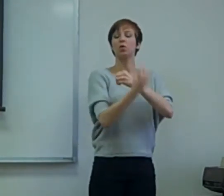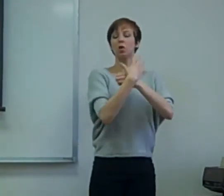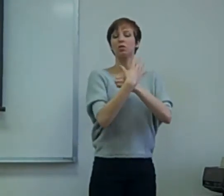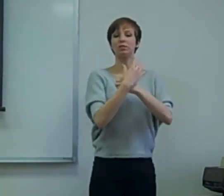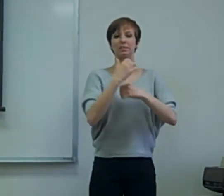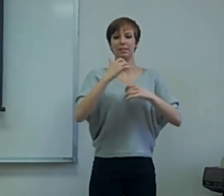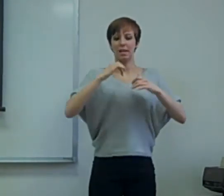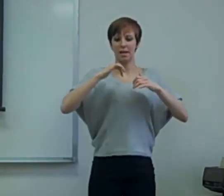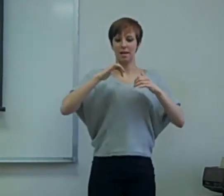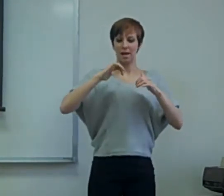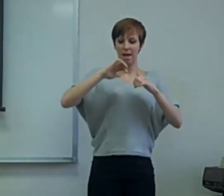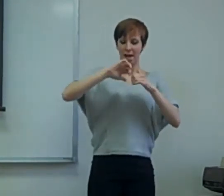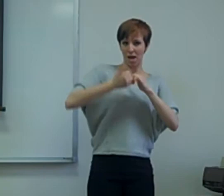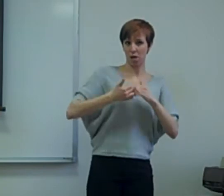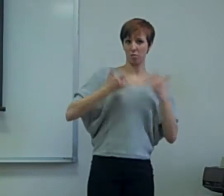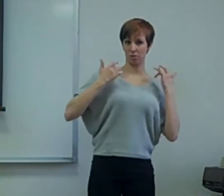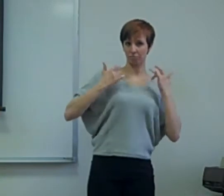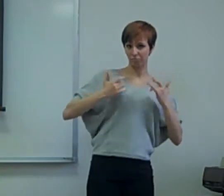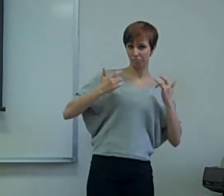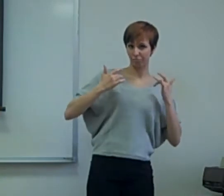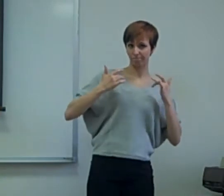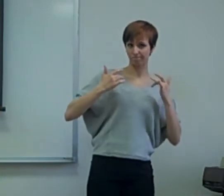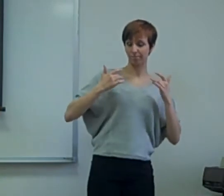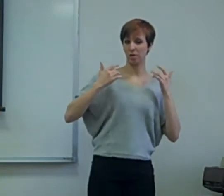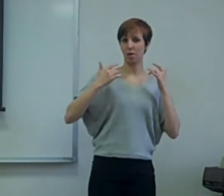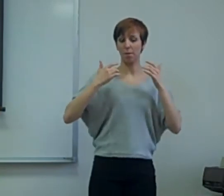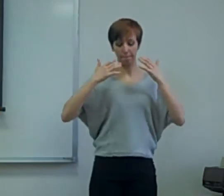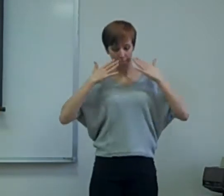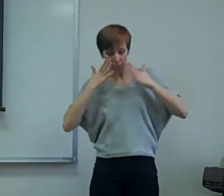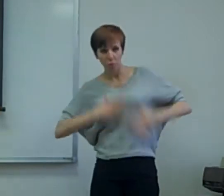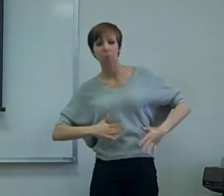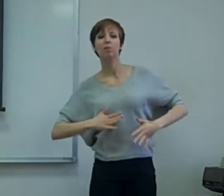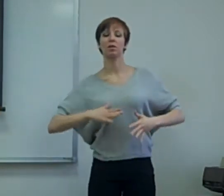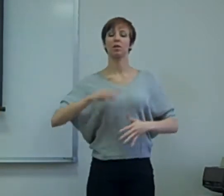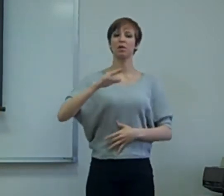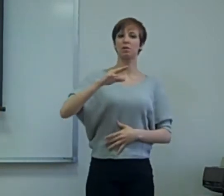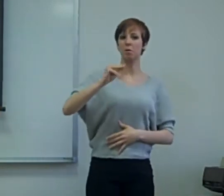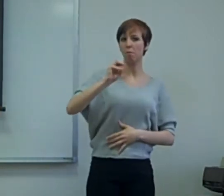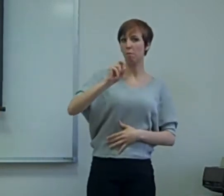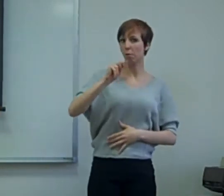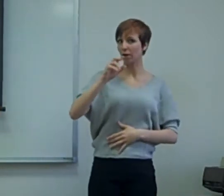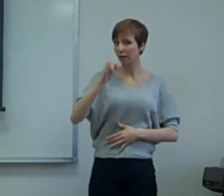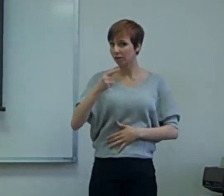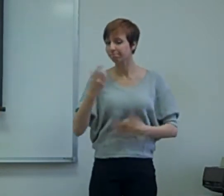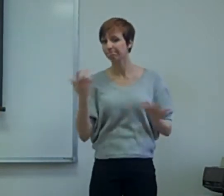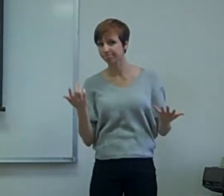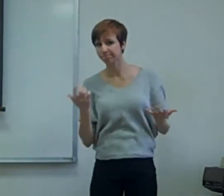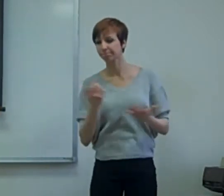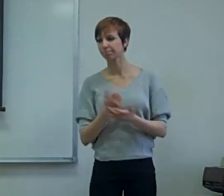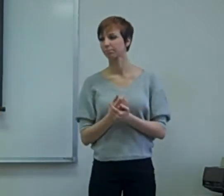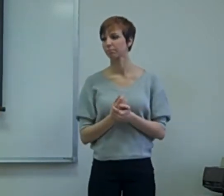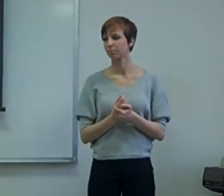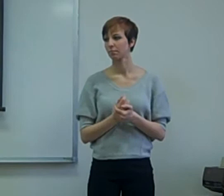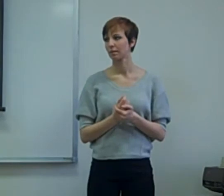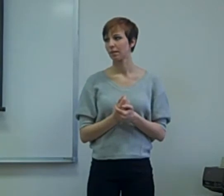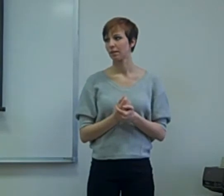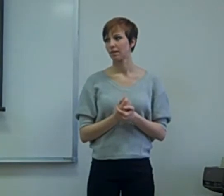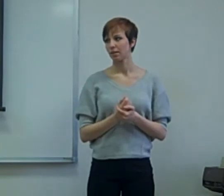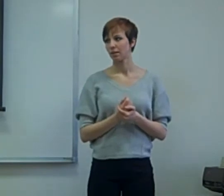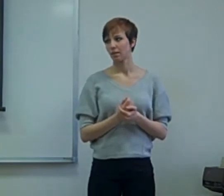Oh, we can talk a lot about men. Okay. So, I guess what I like to get down to